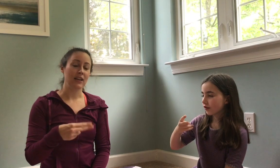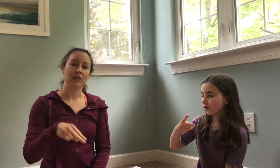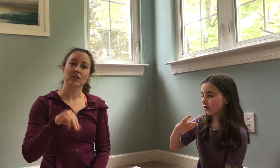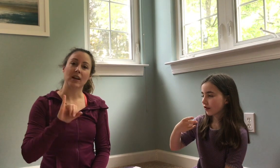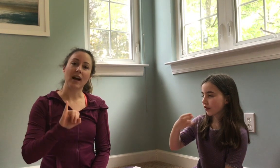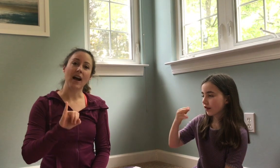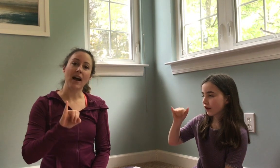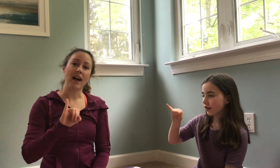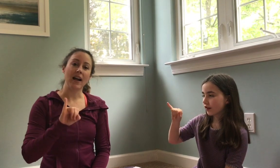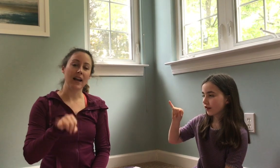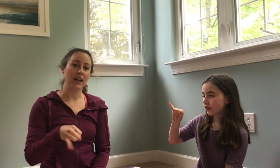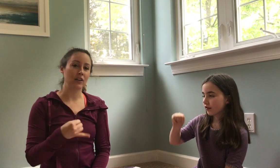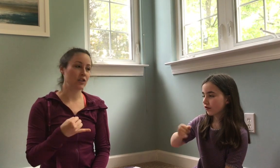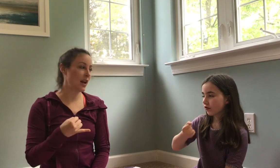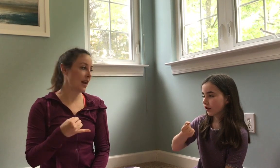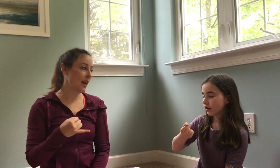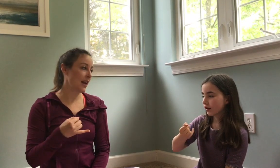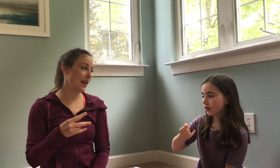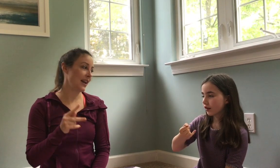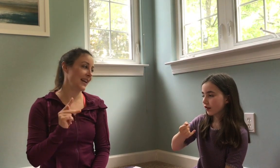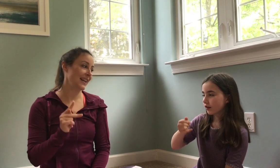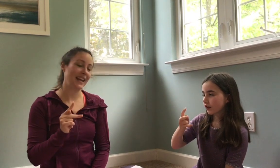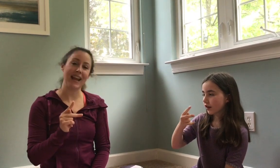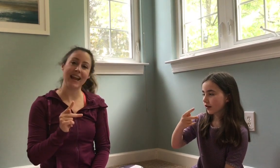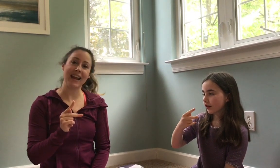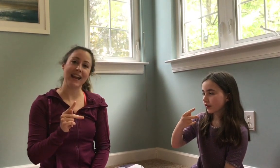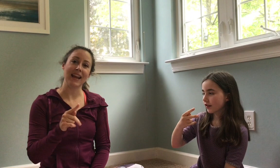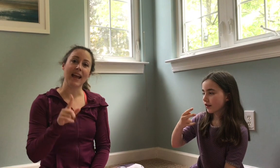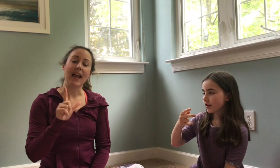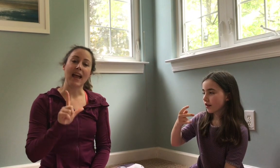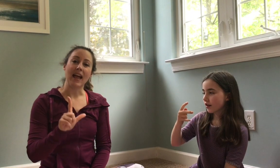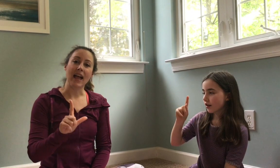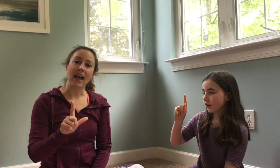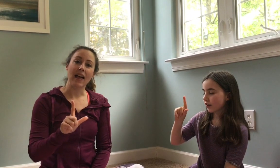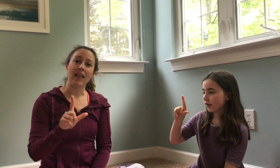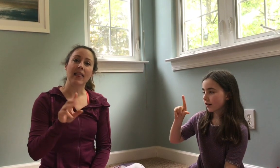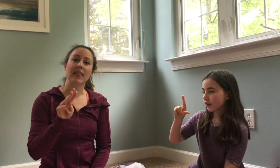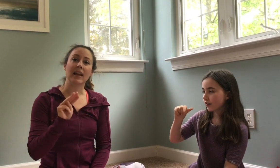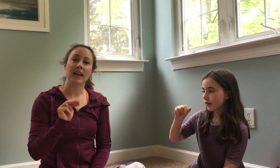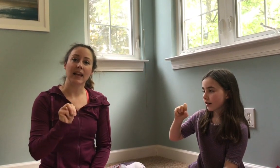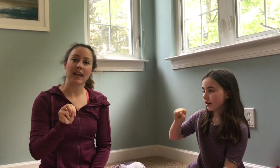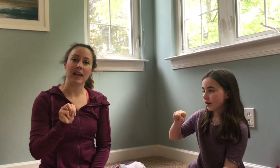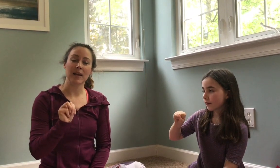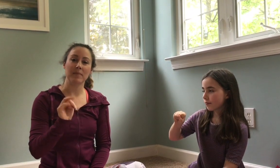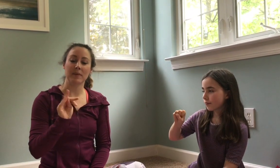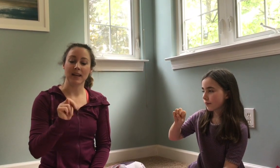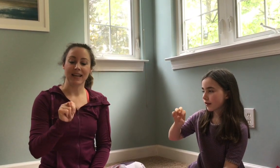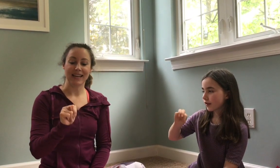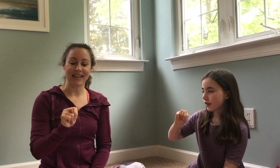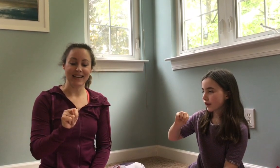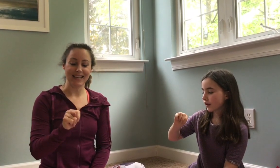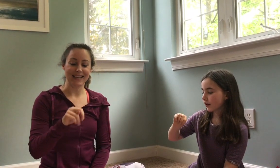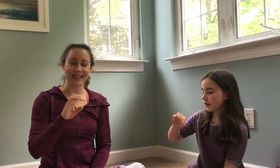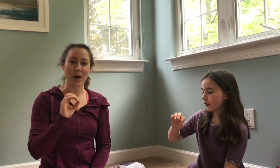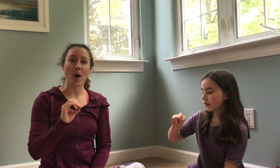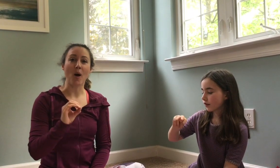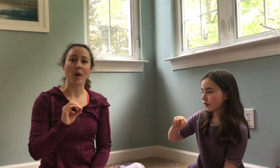H, I, J, K, L, M, N,